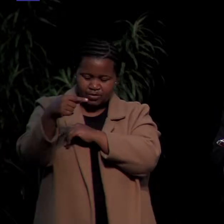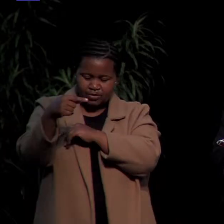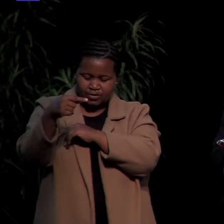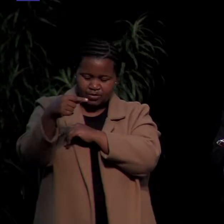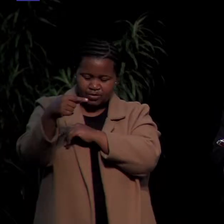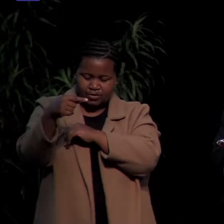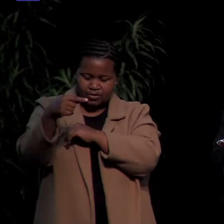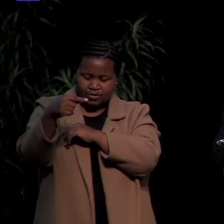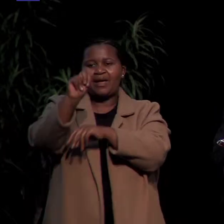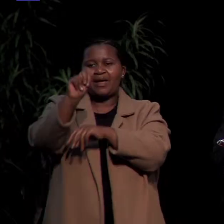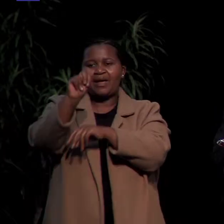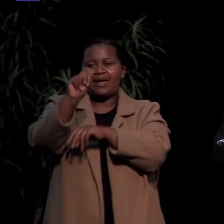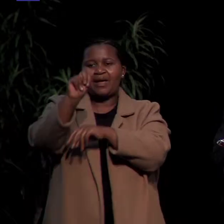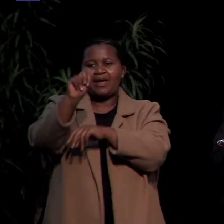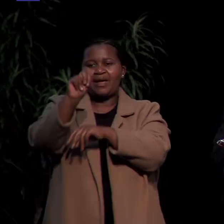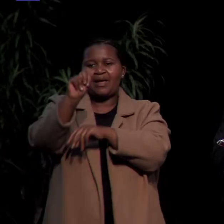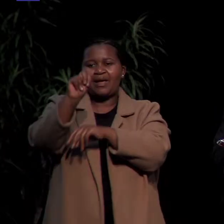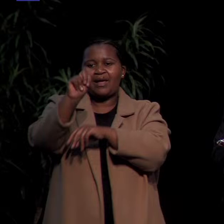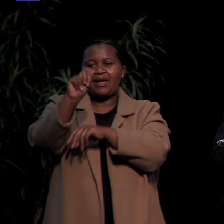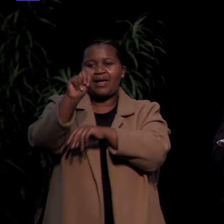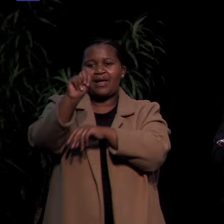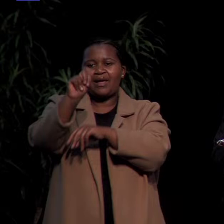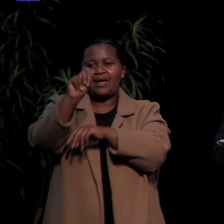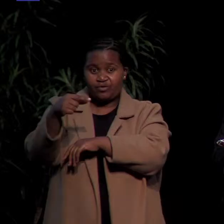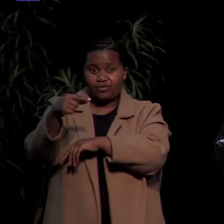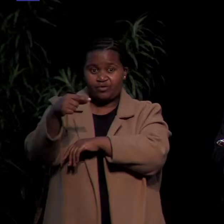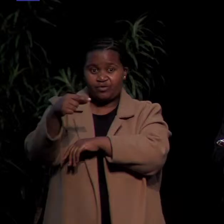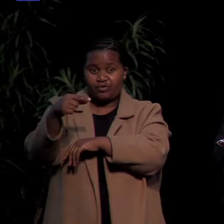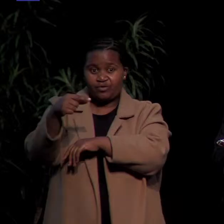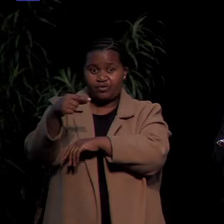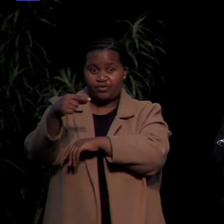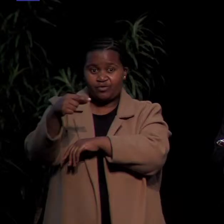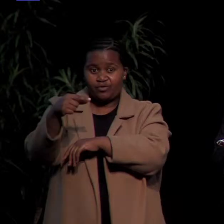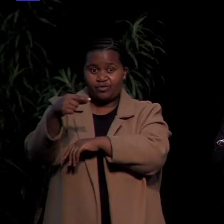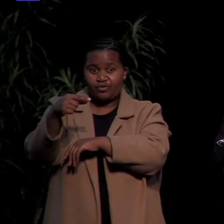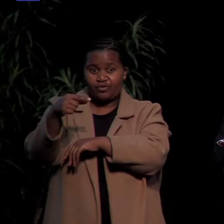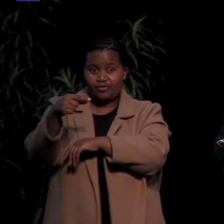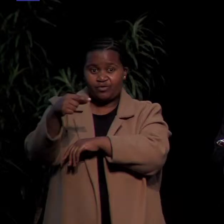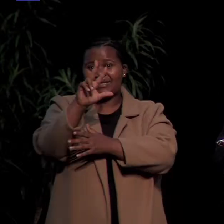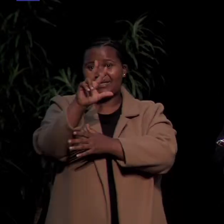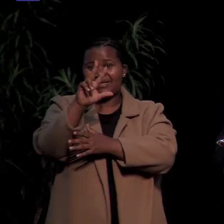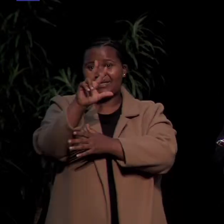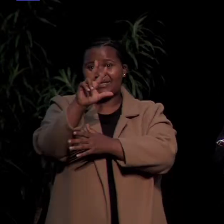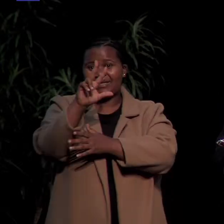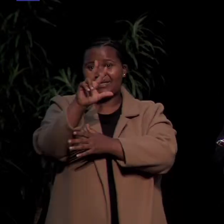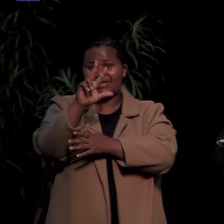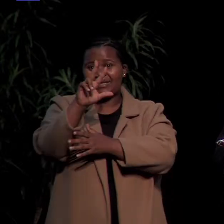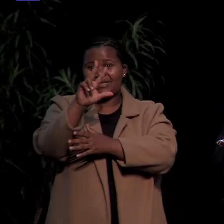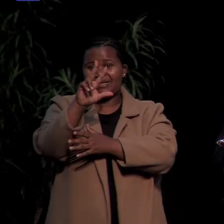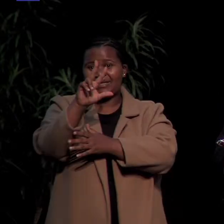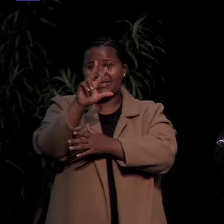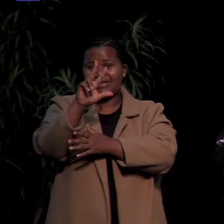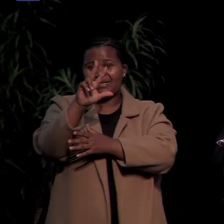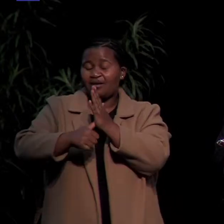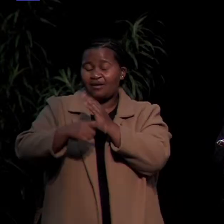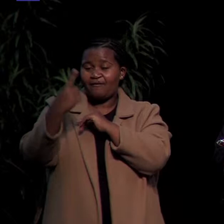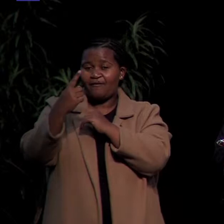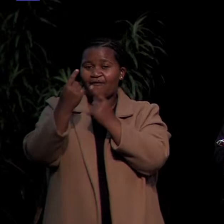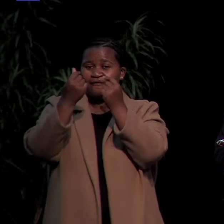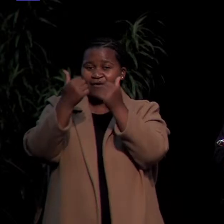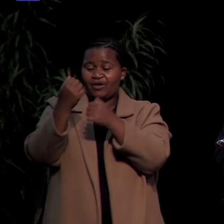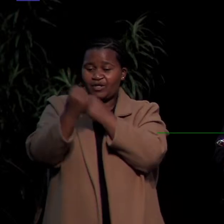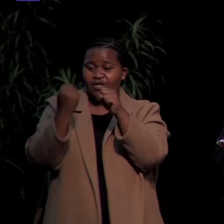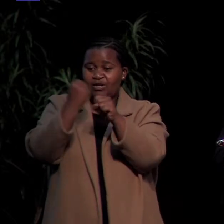the NDPG, the city has spent 387 million of the grant in full during the financial year